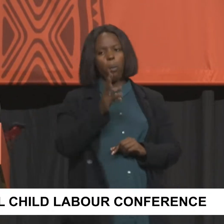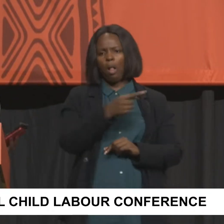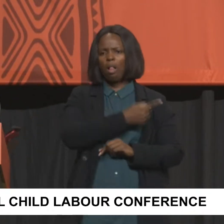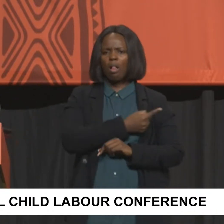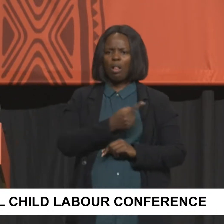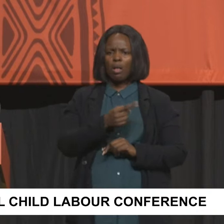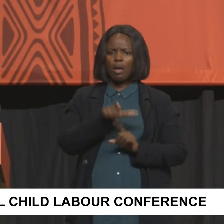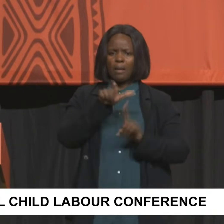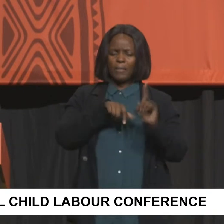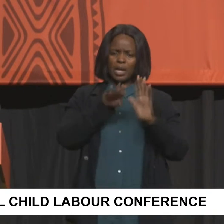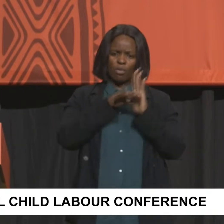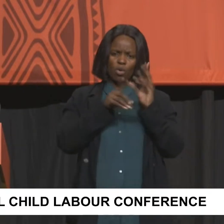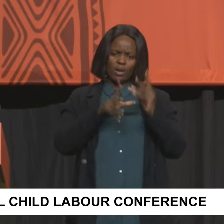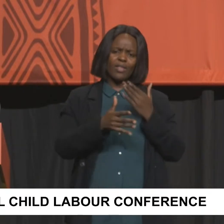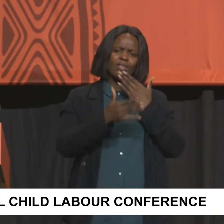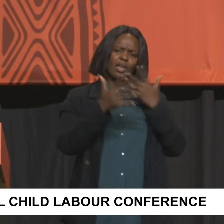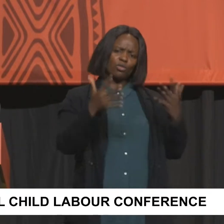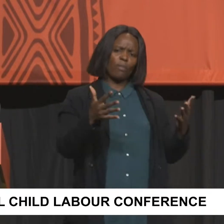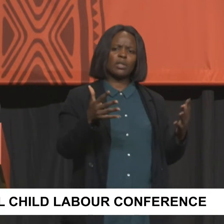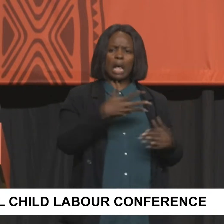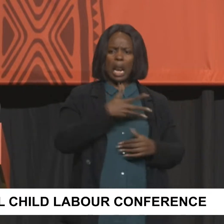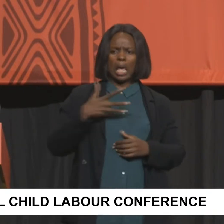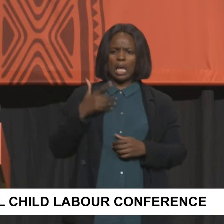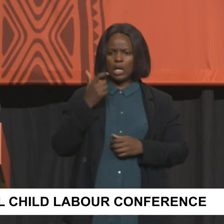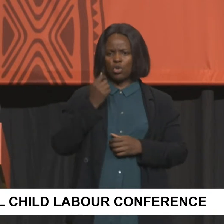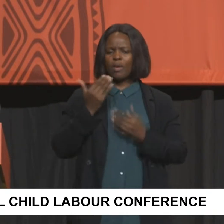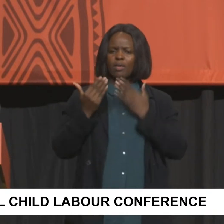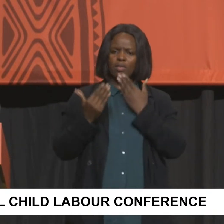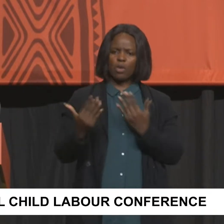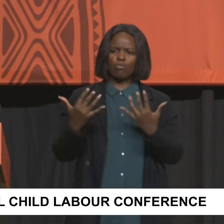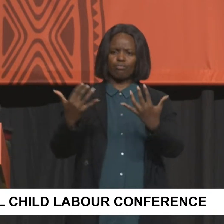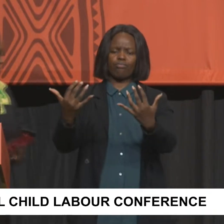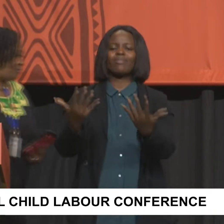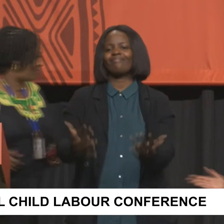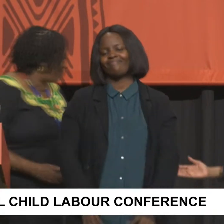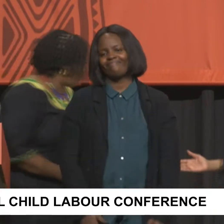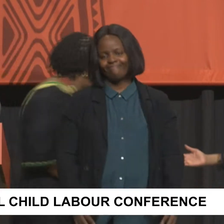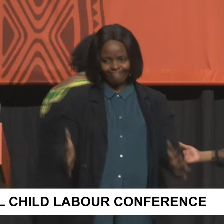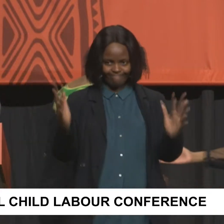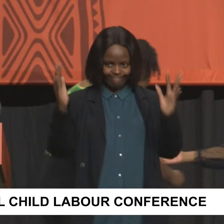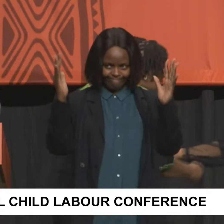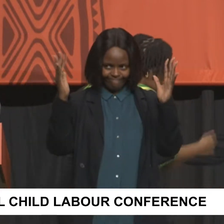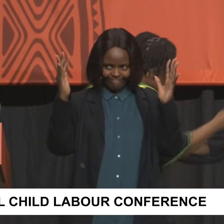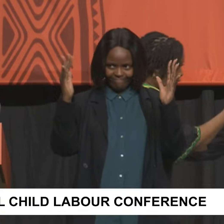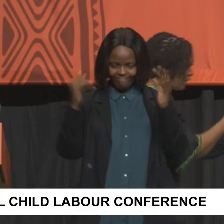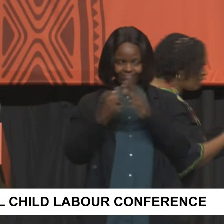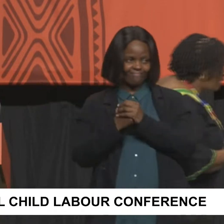much, Program Director, and thank you, ladies and gentlemen, for your audience.